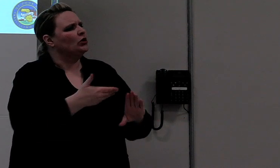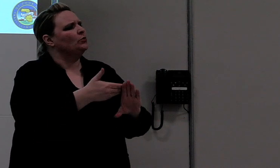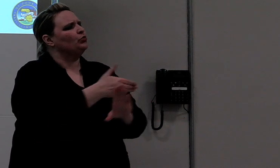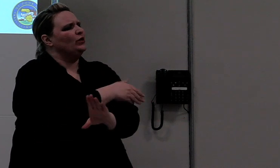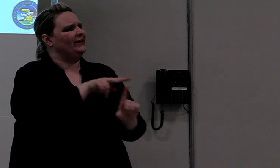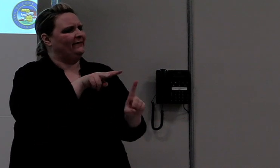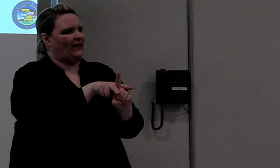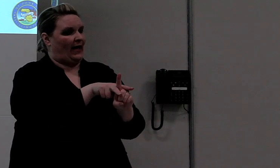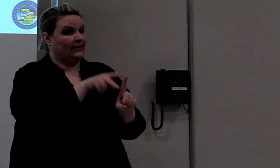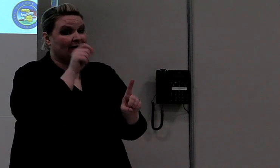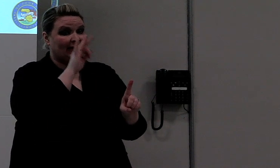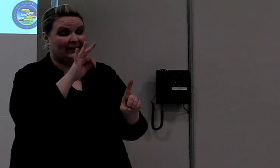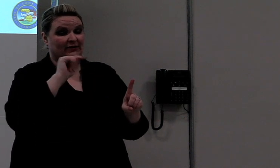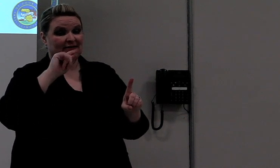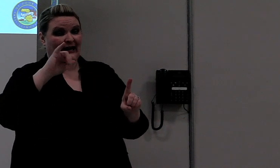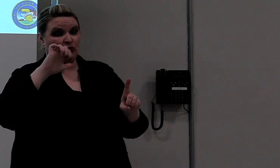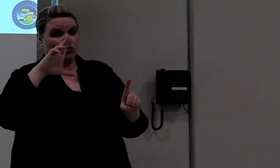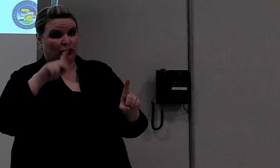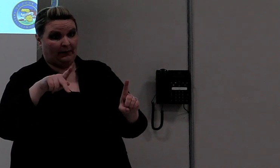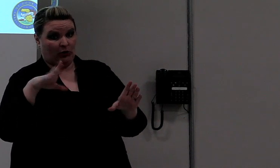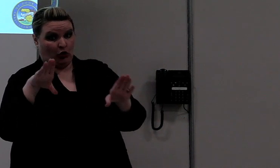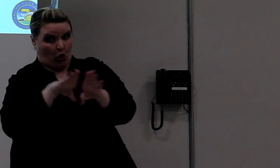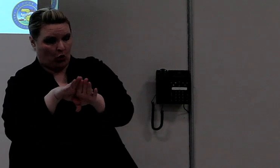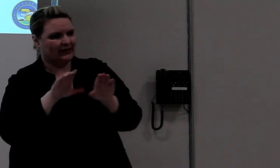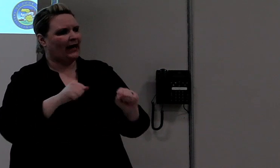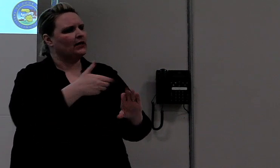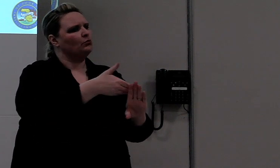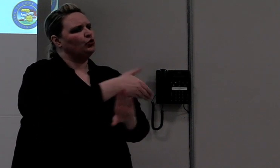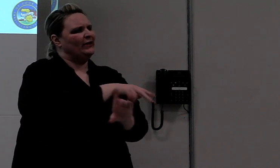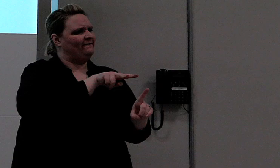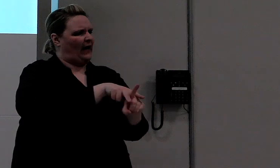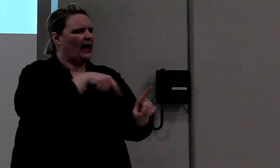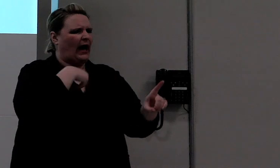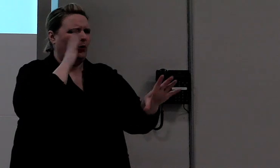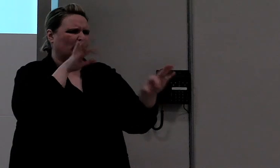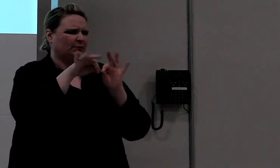If your township is closed, you can pre-file, and I'll go into that in a little bit.